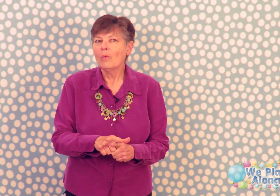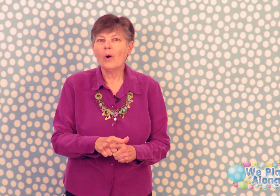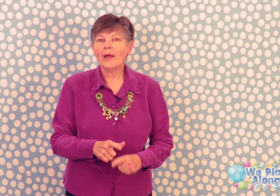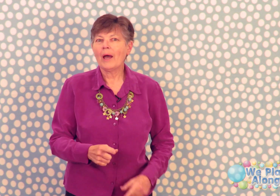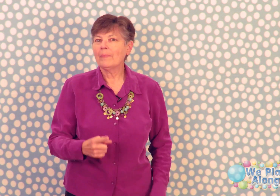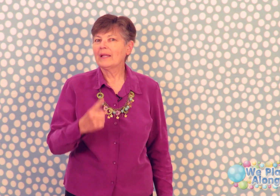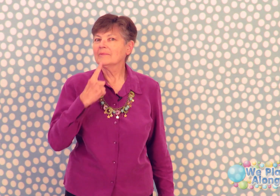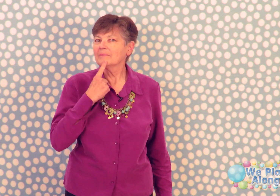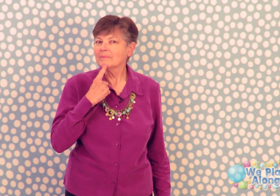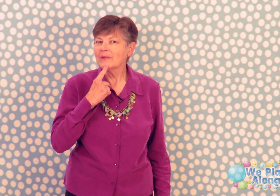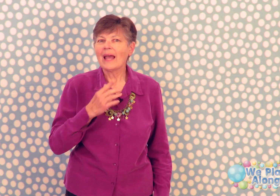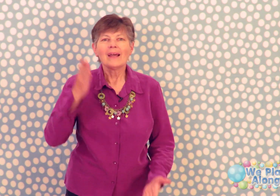woke up and,